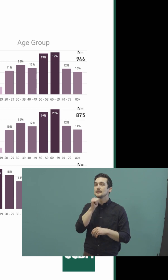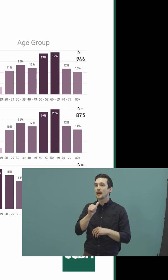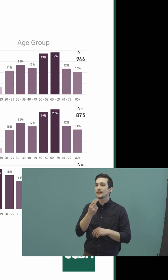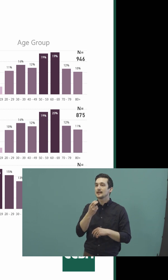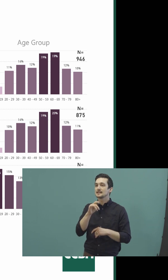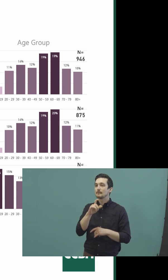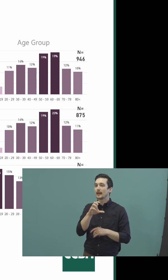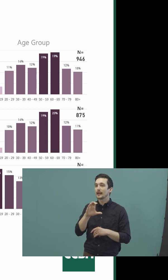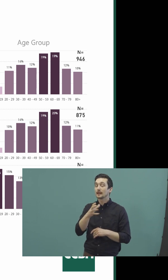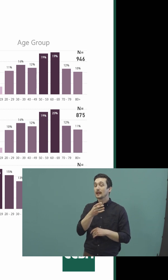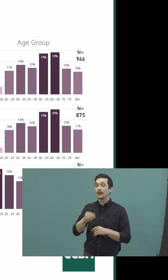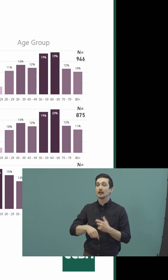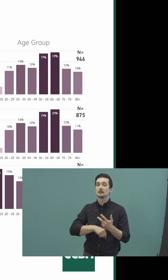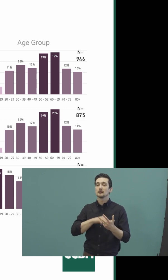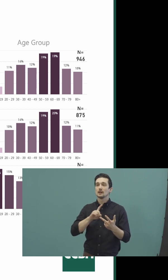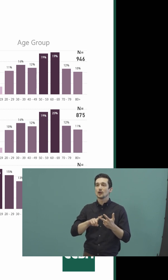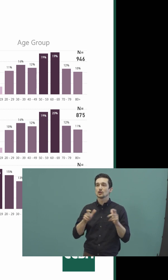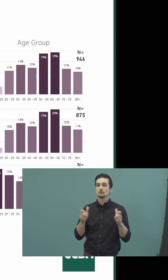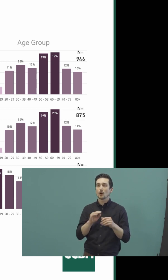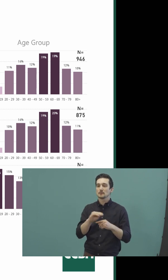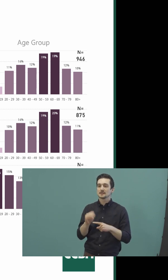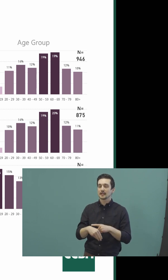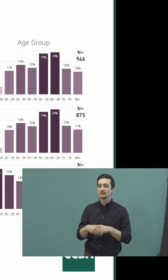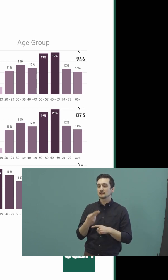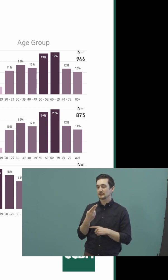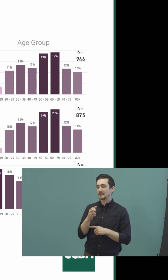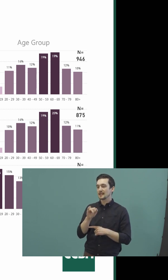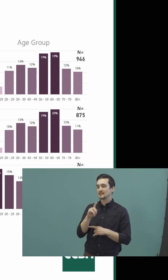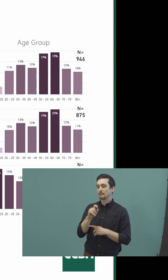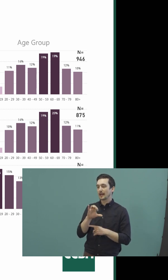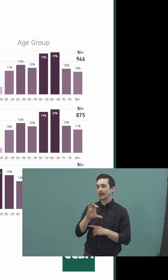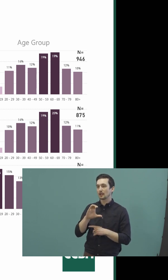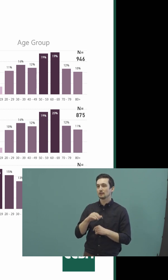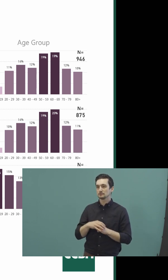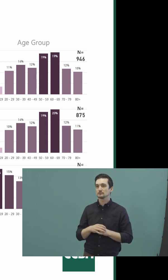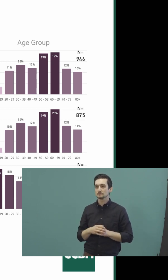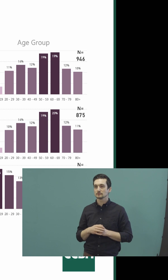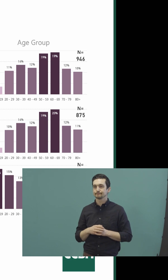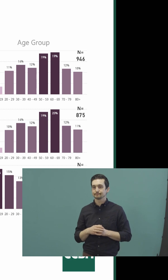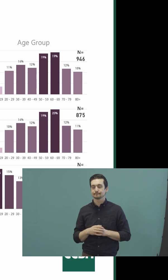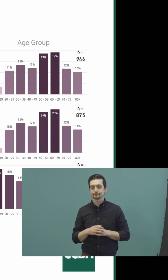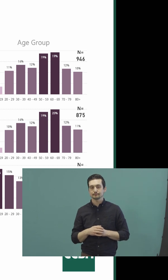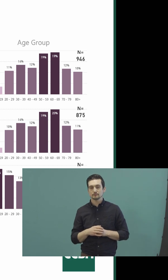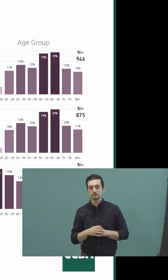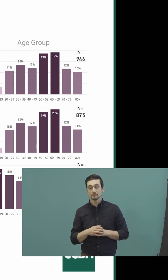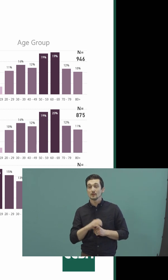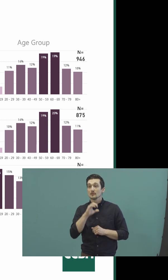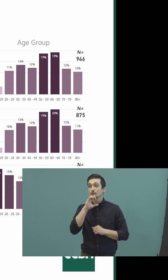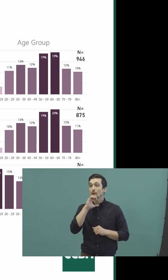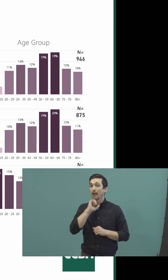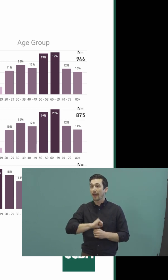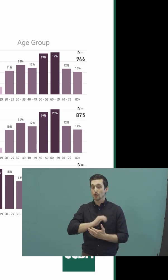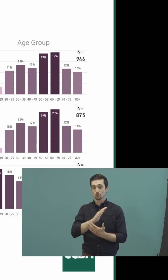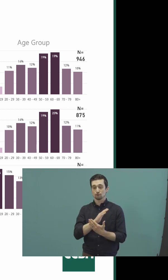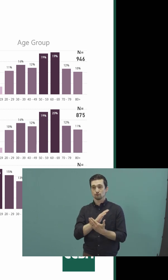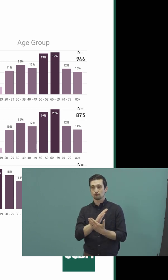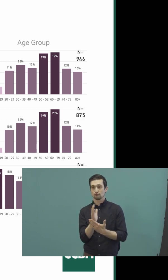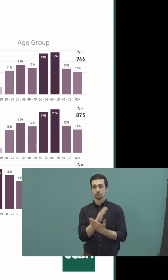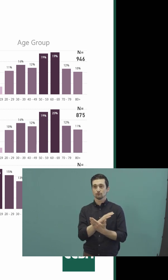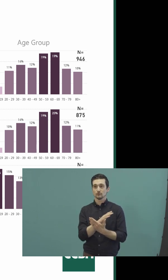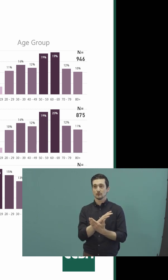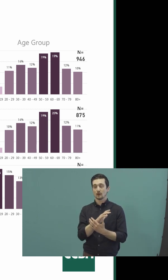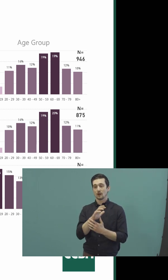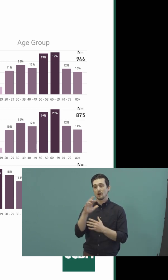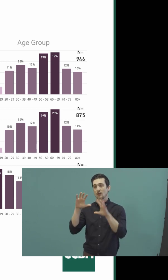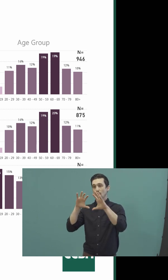non-Hispanic, and a smaller percent as Hispanic as well. The age distribution you'll see on the far right for